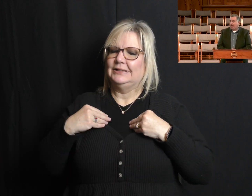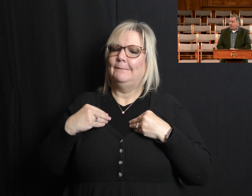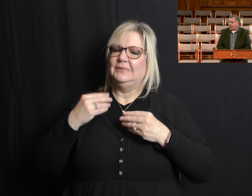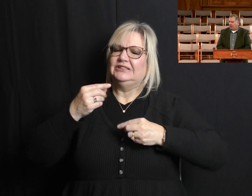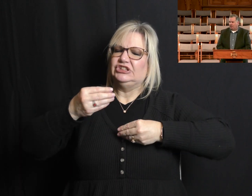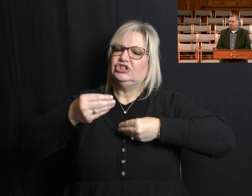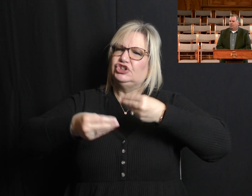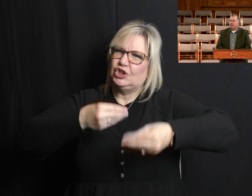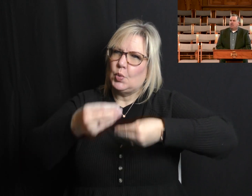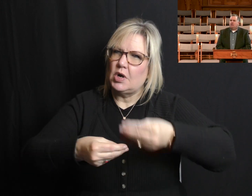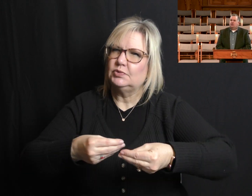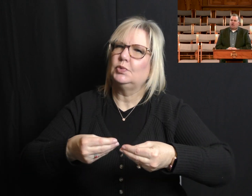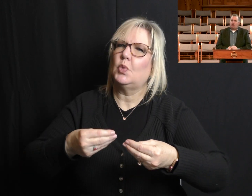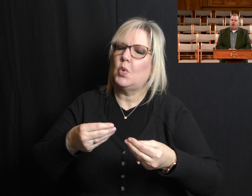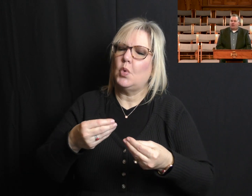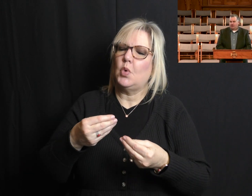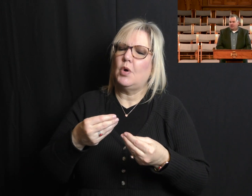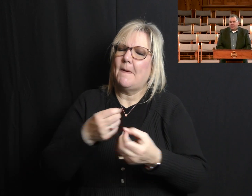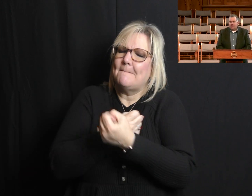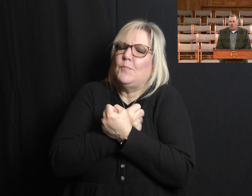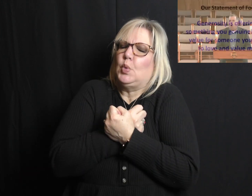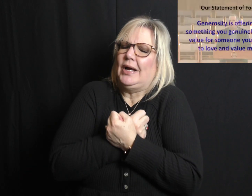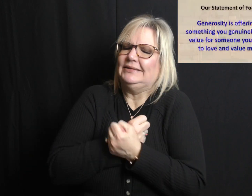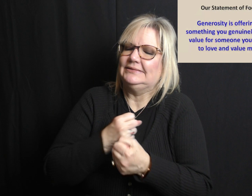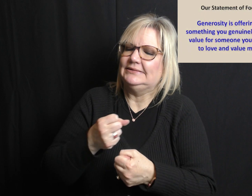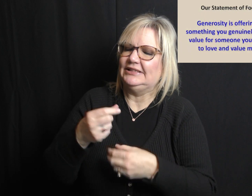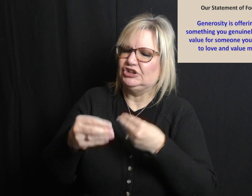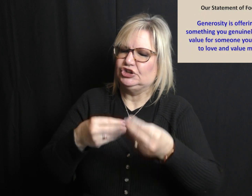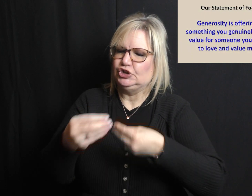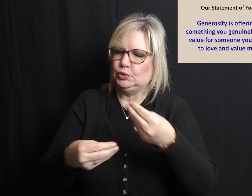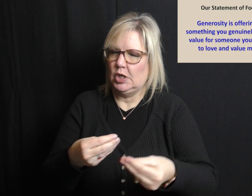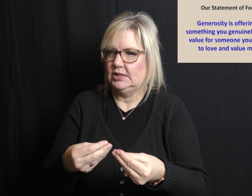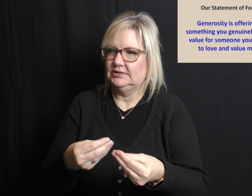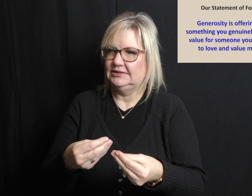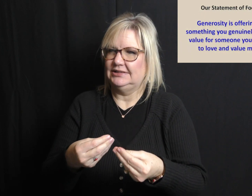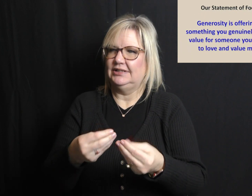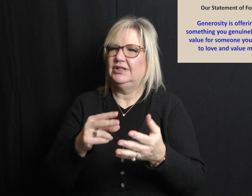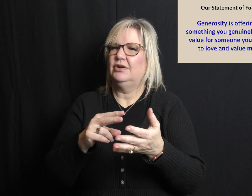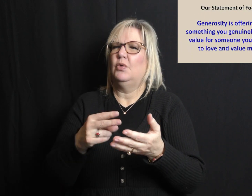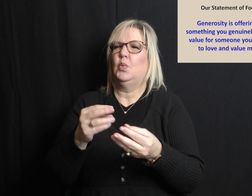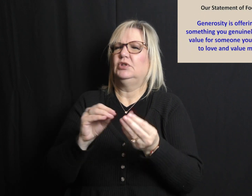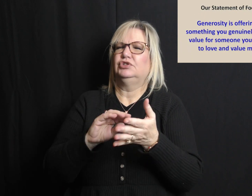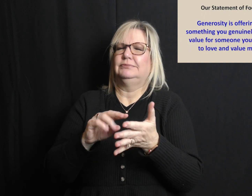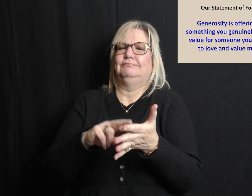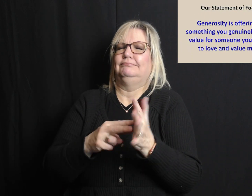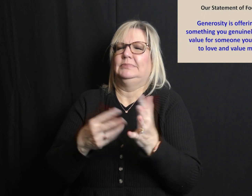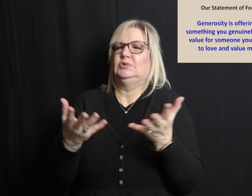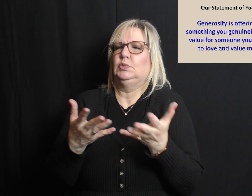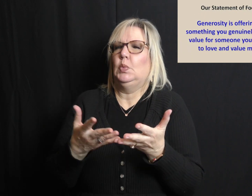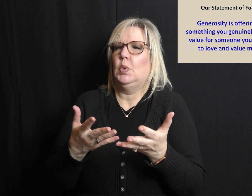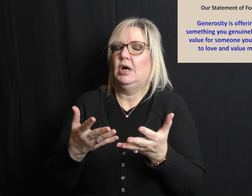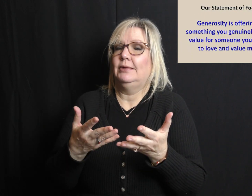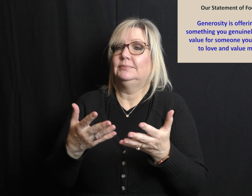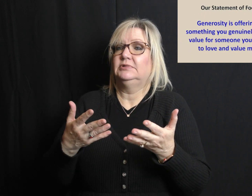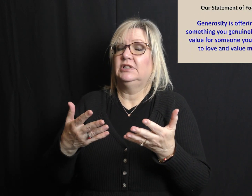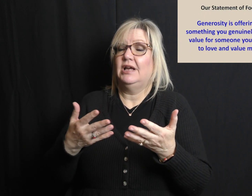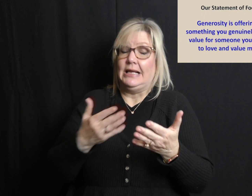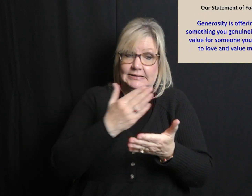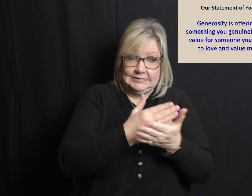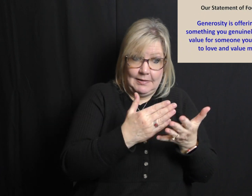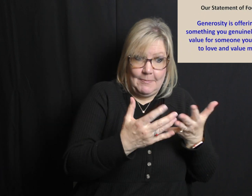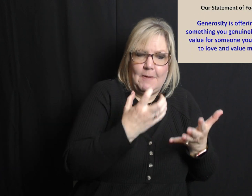generosity, and it's this. Generosity is offering up something you genuinely love or value